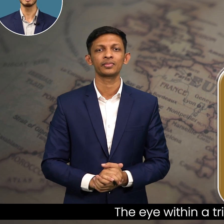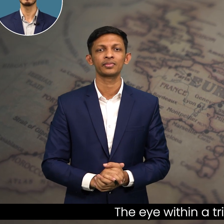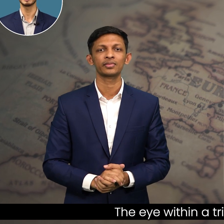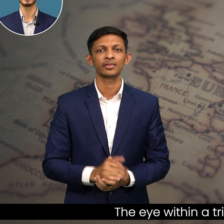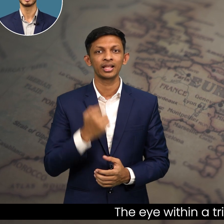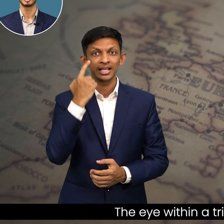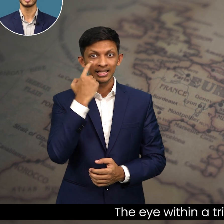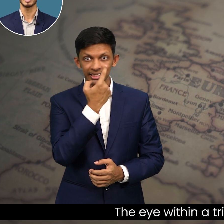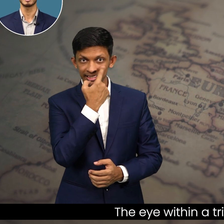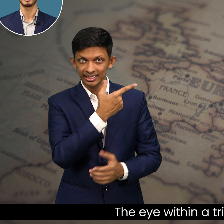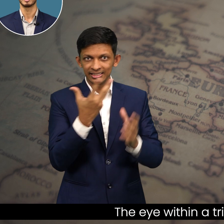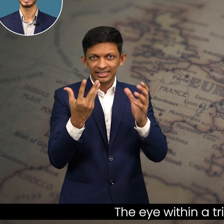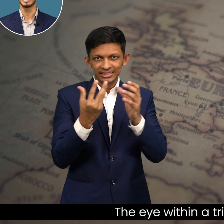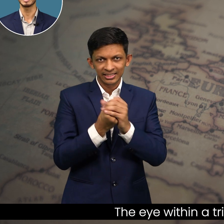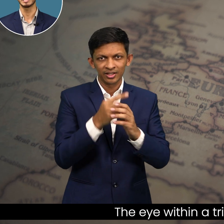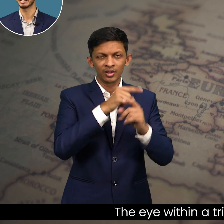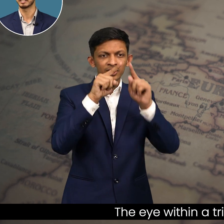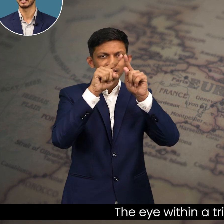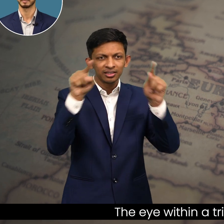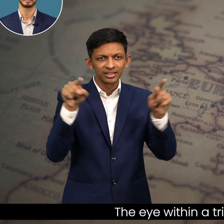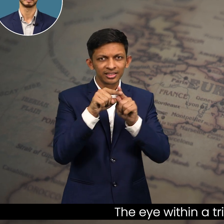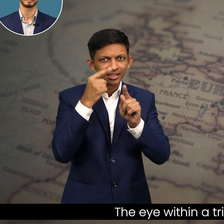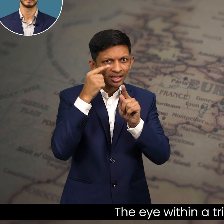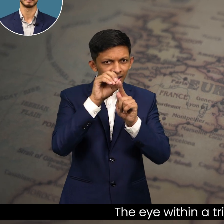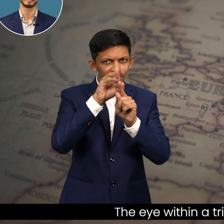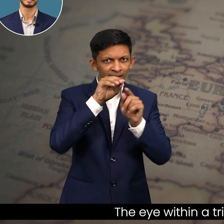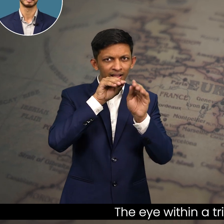The eye within a triangle radiating light.